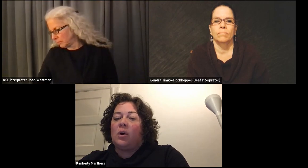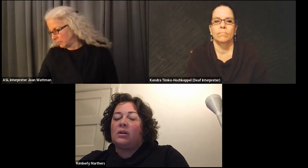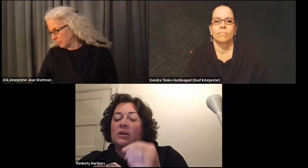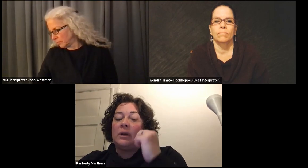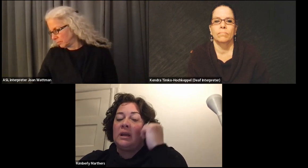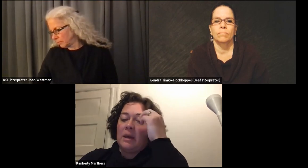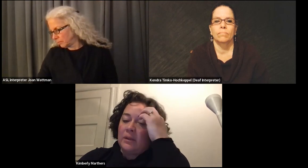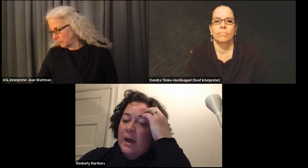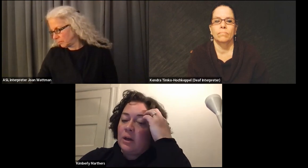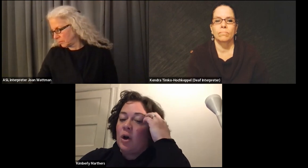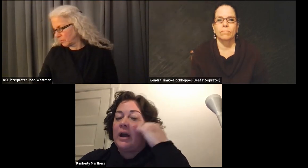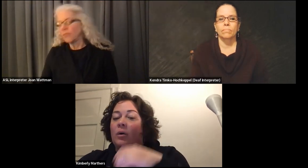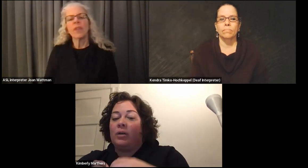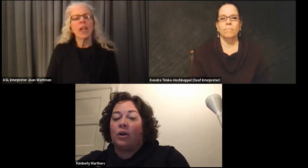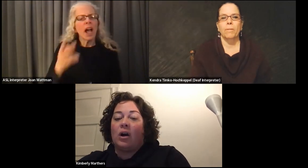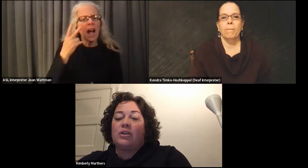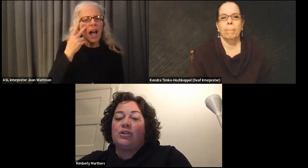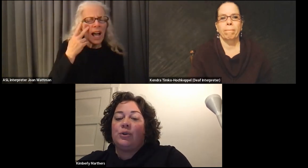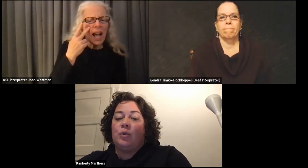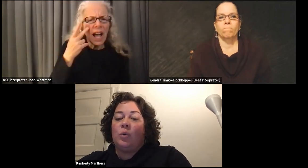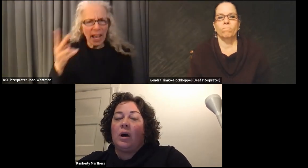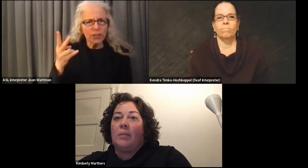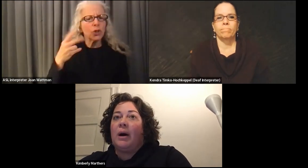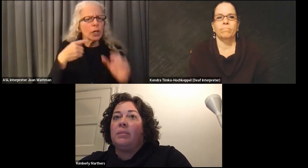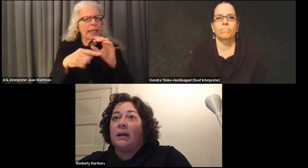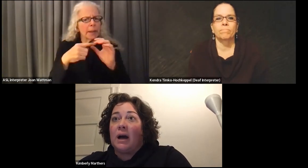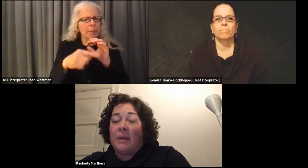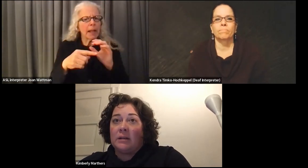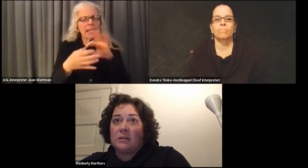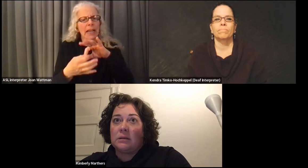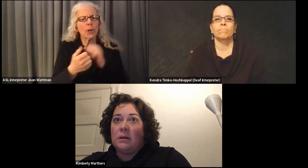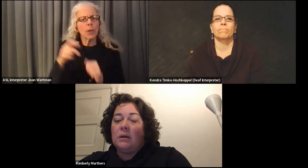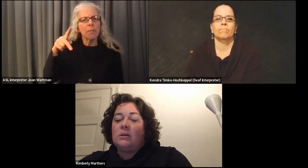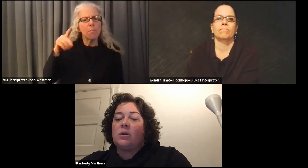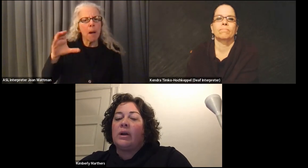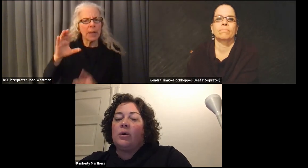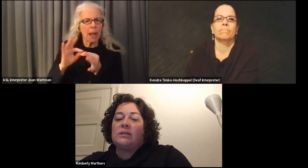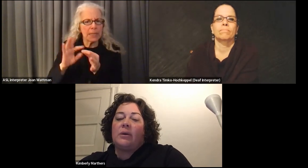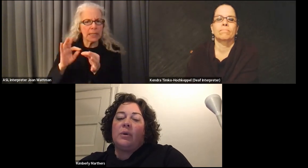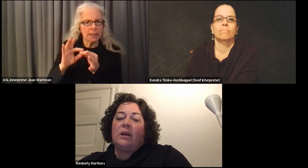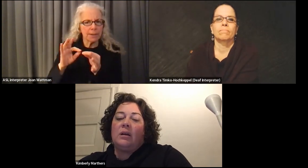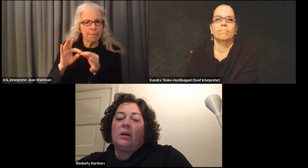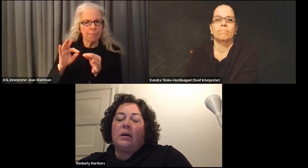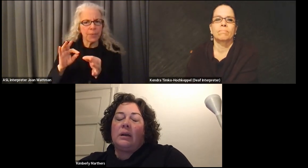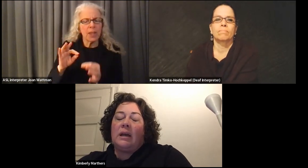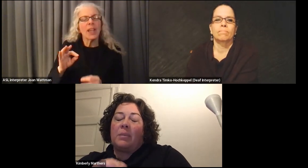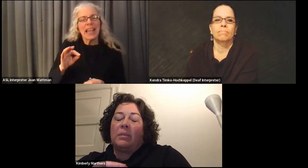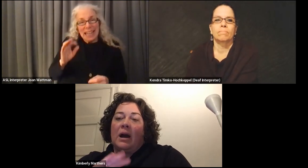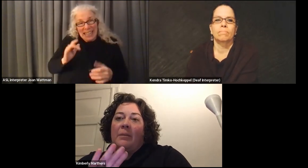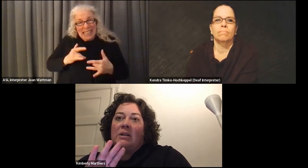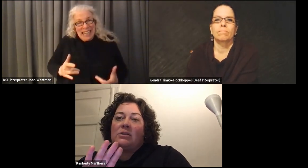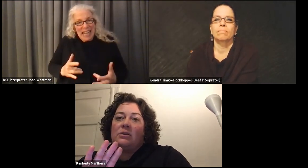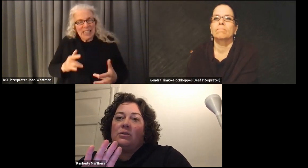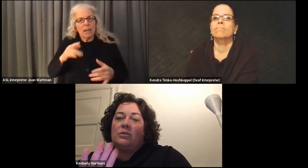There was also an email that had gone out in regards to public comments. So I noticed that we keep